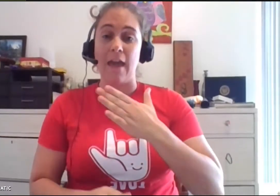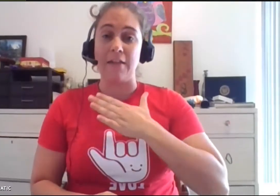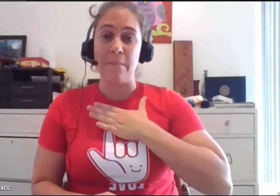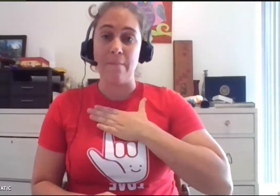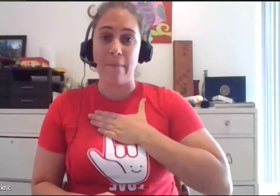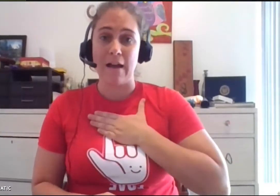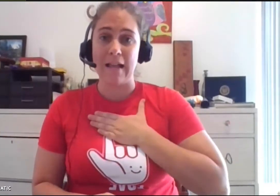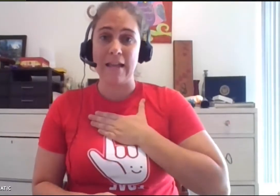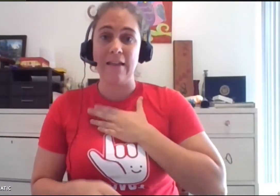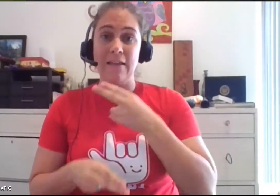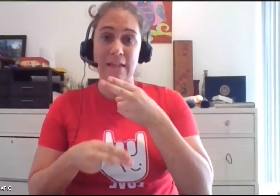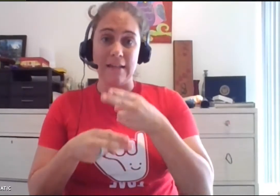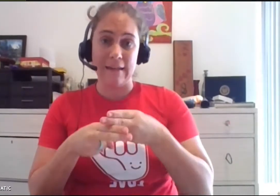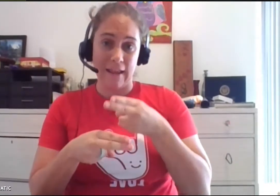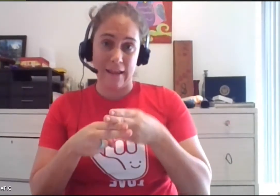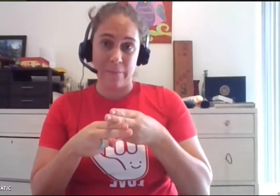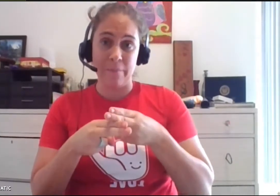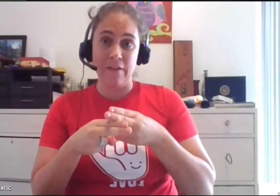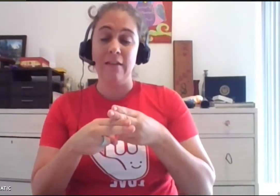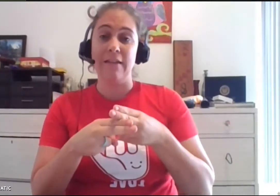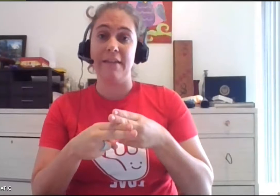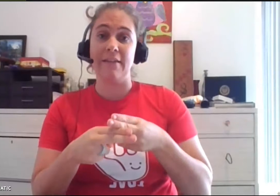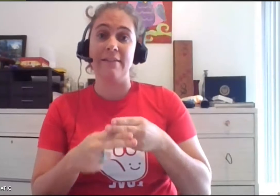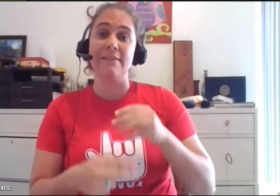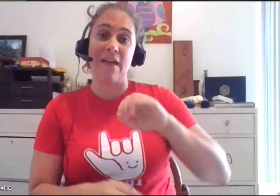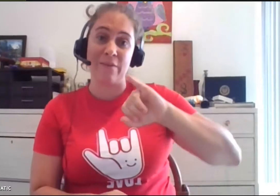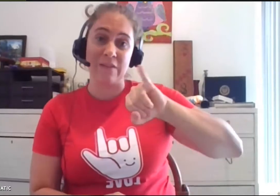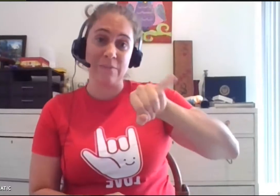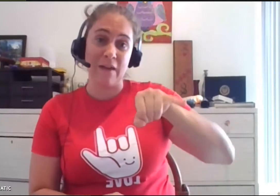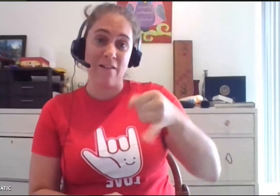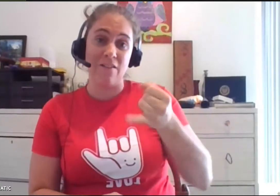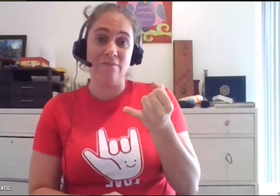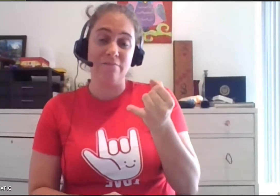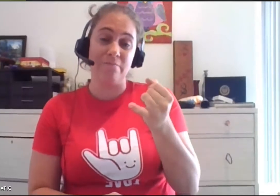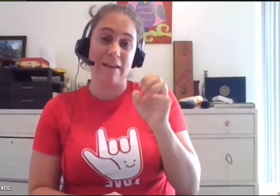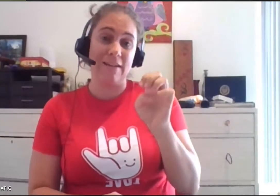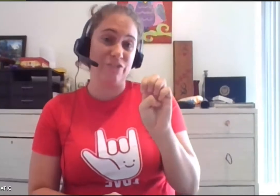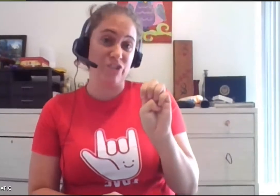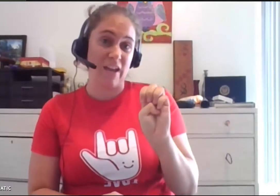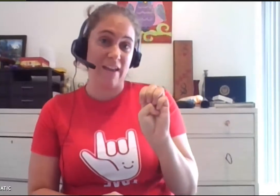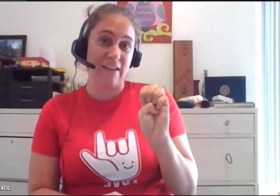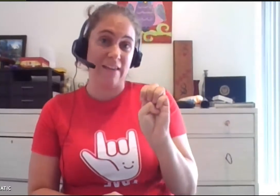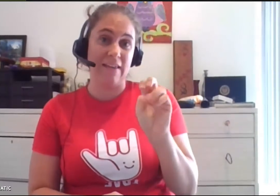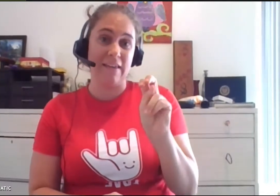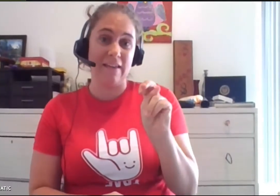and my name is, and then we spell, mine is